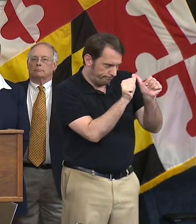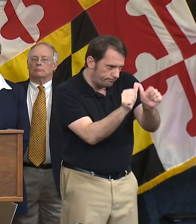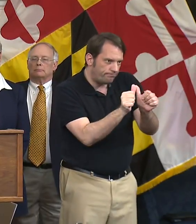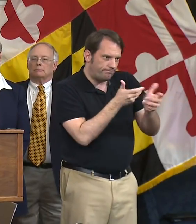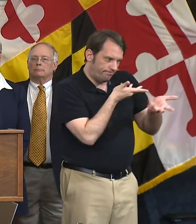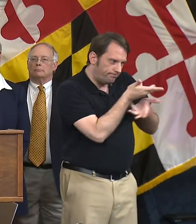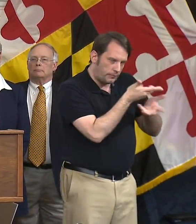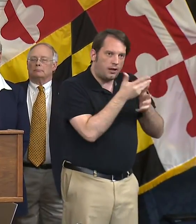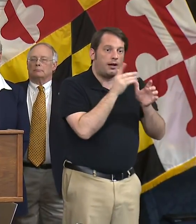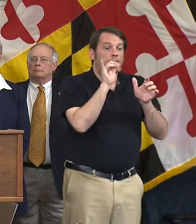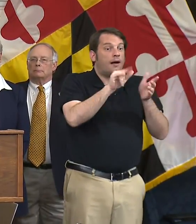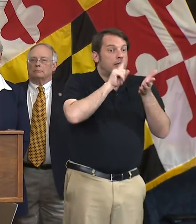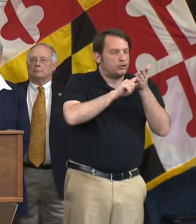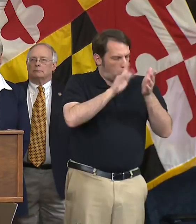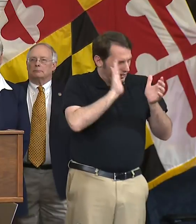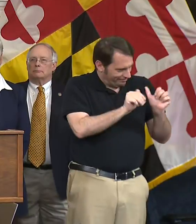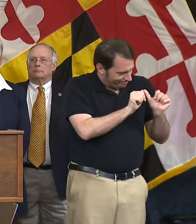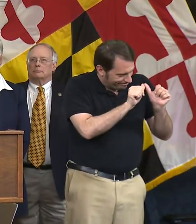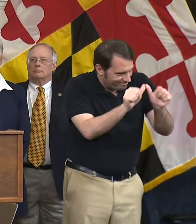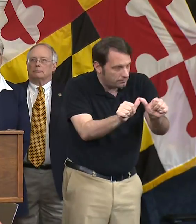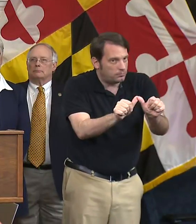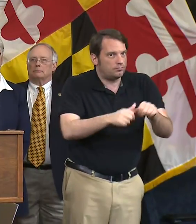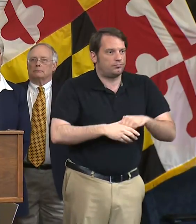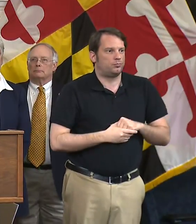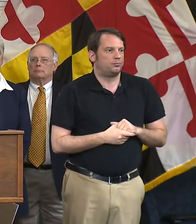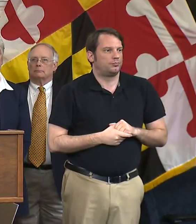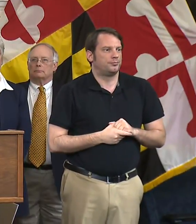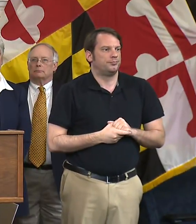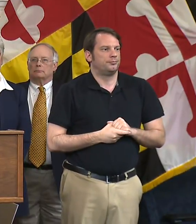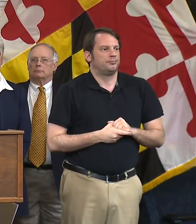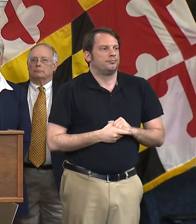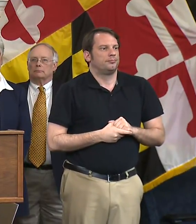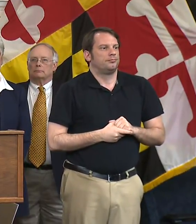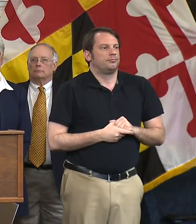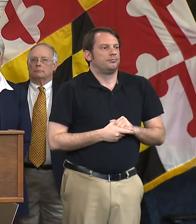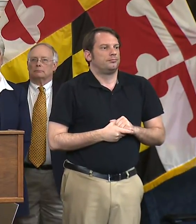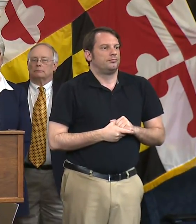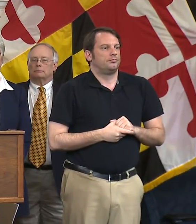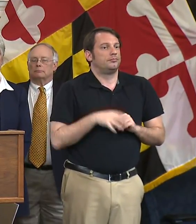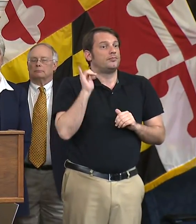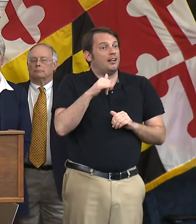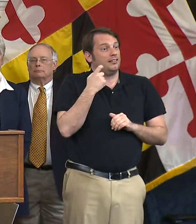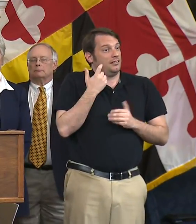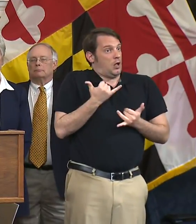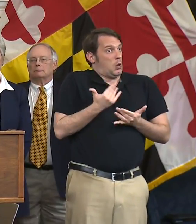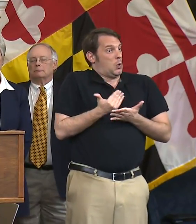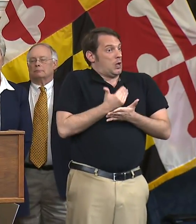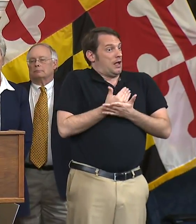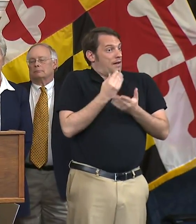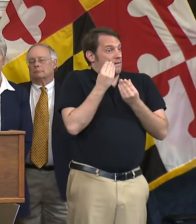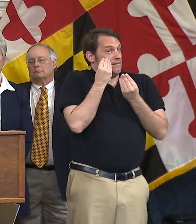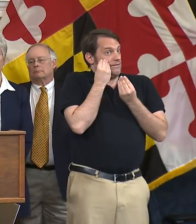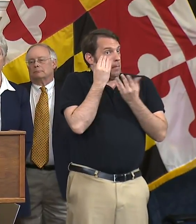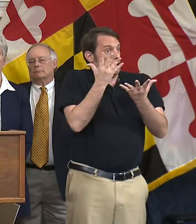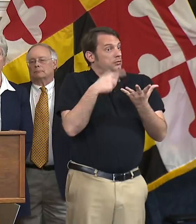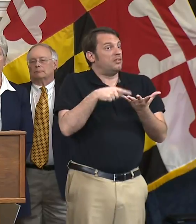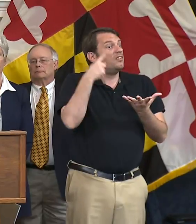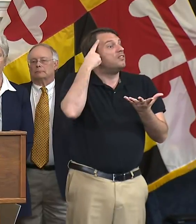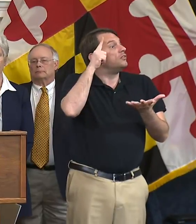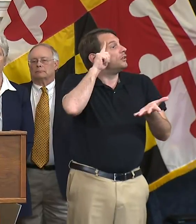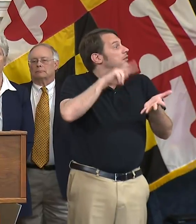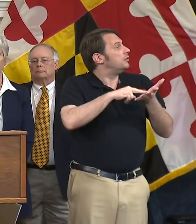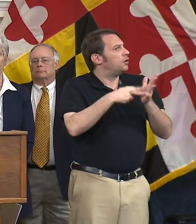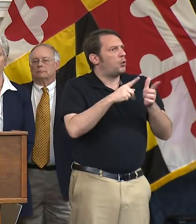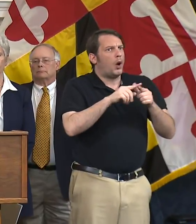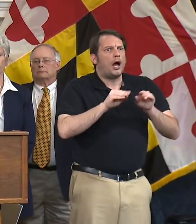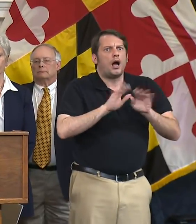providing these updates not to unnecessarily raise alarm, but in the interest of full